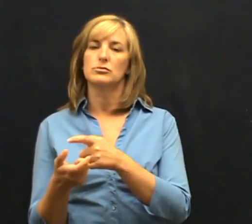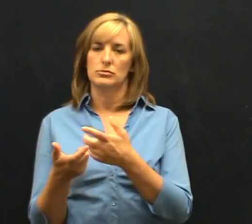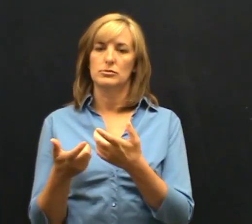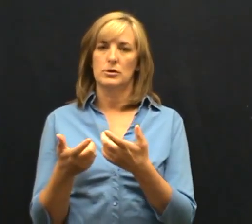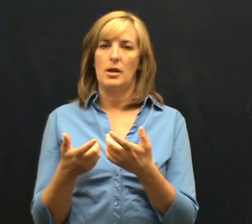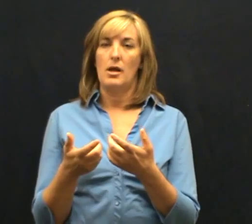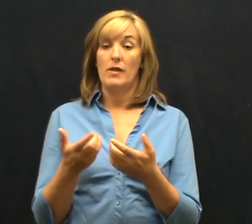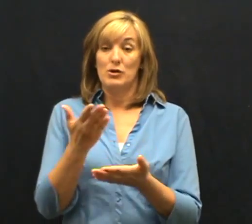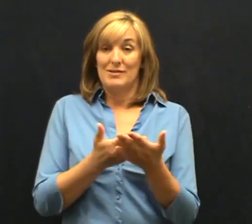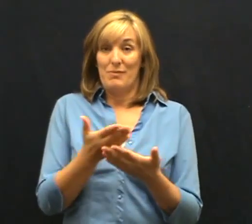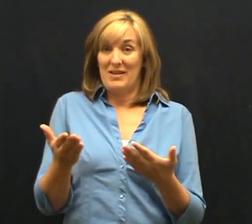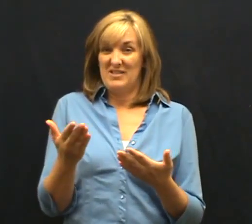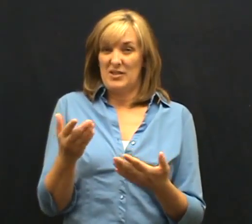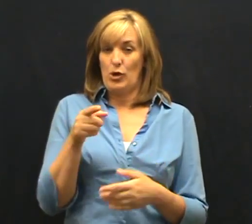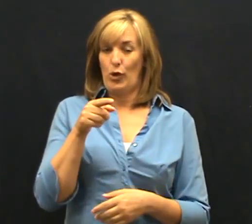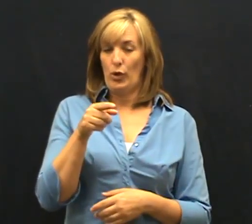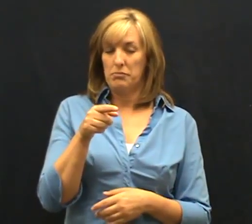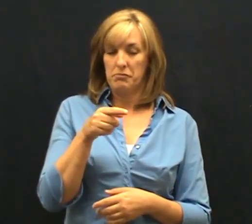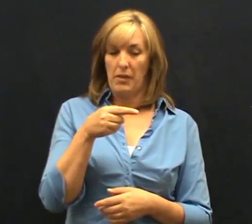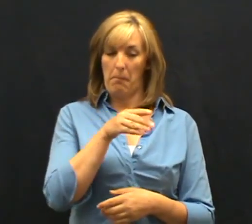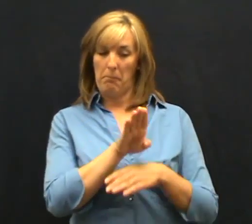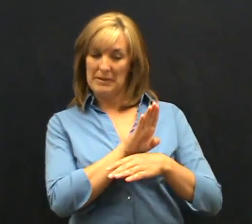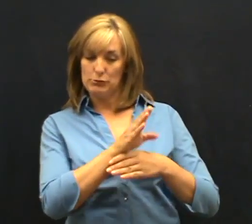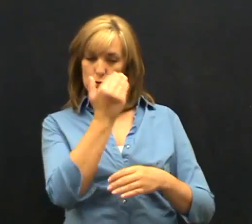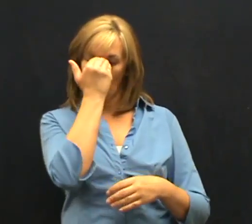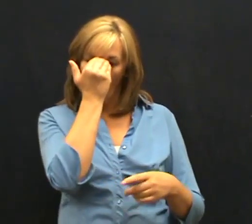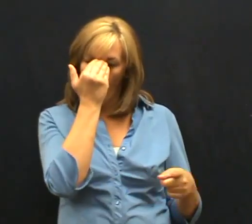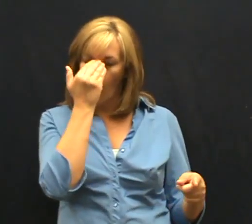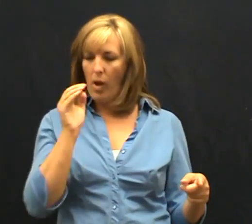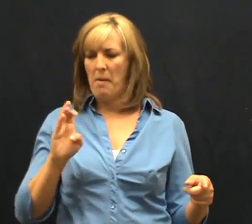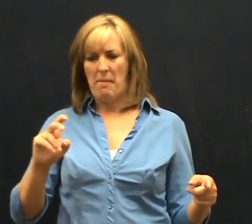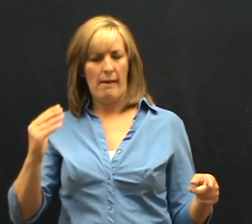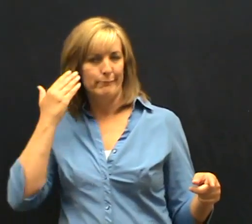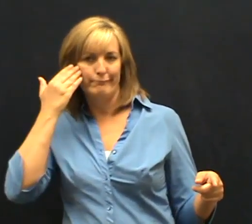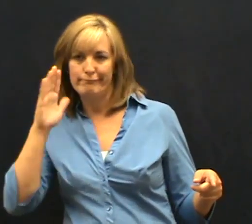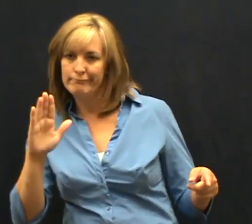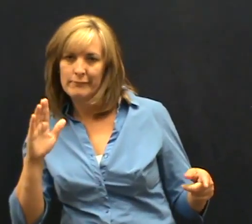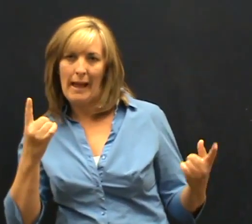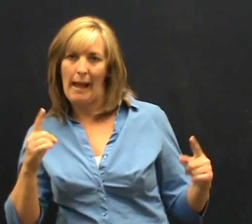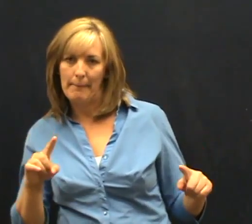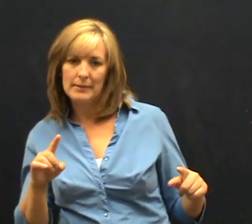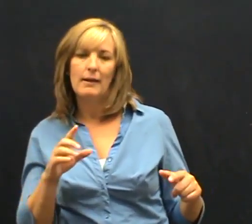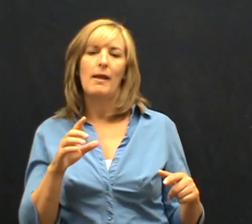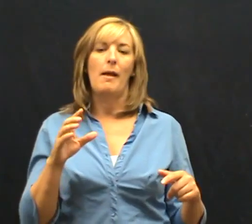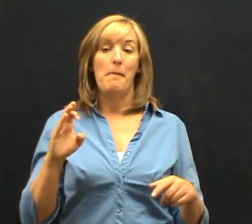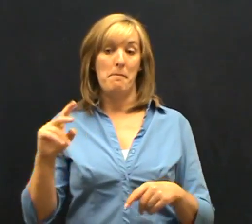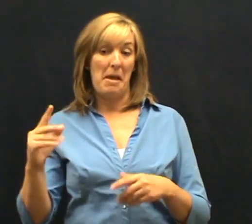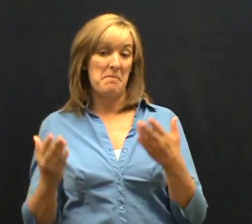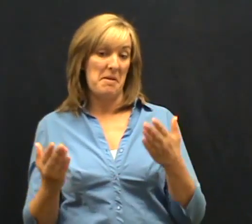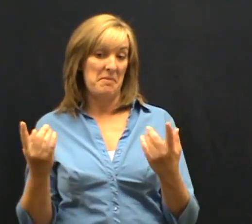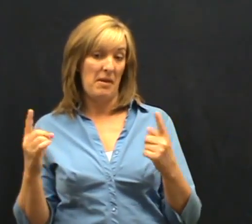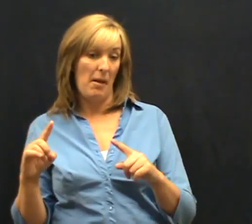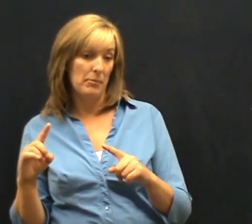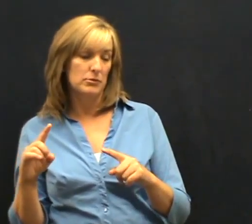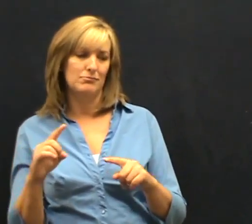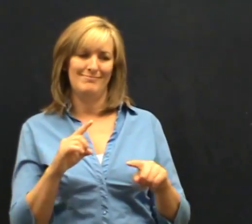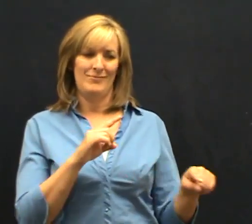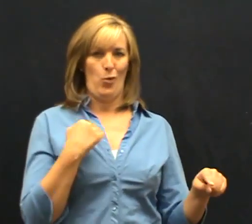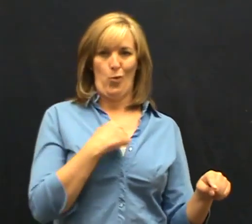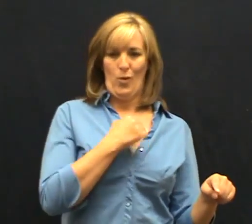There are some things that you know that the bank doesn't know. So for example, what the bank might not know is whether or not they